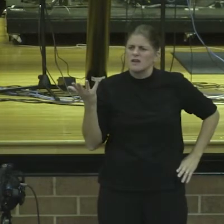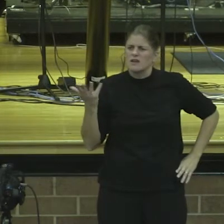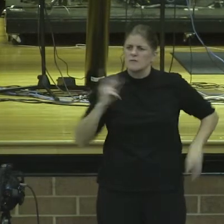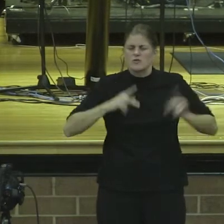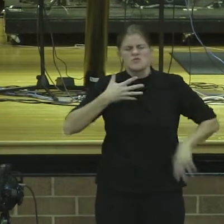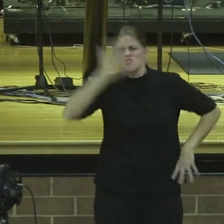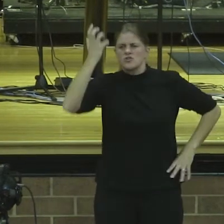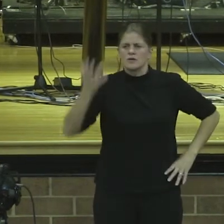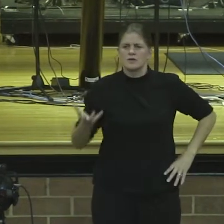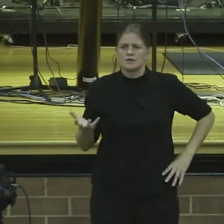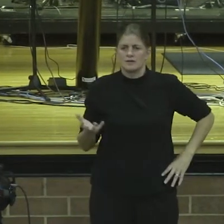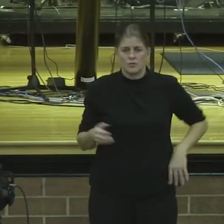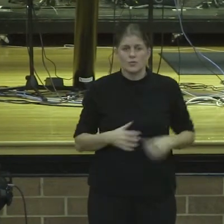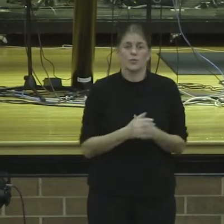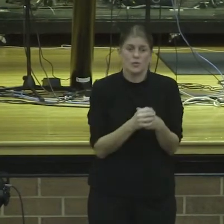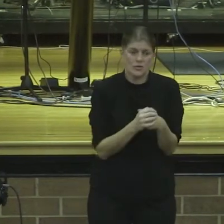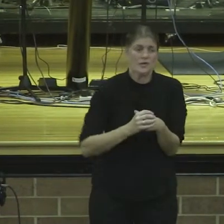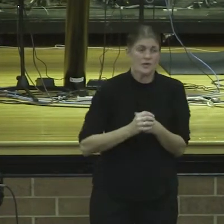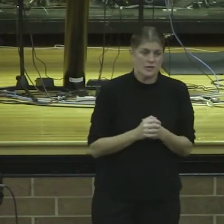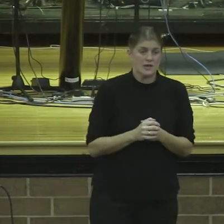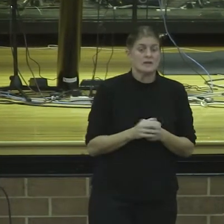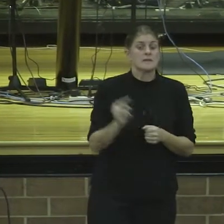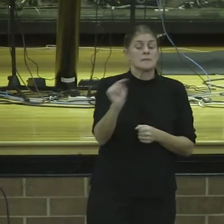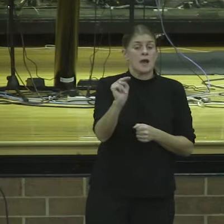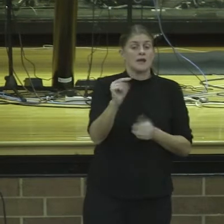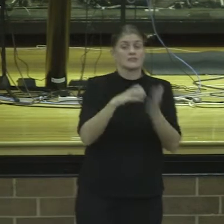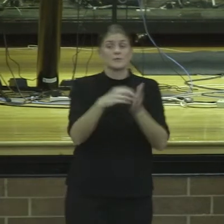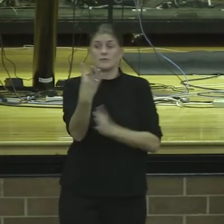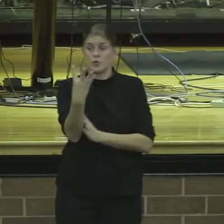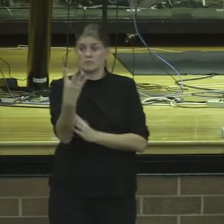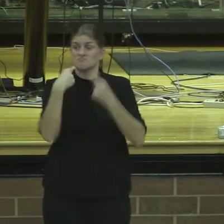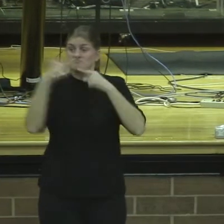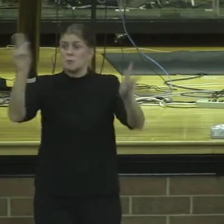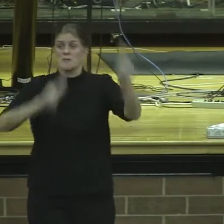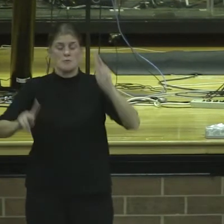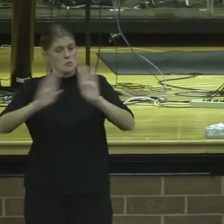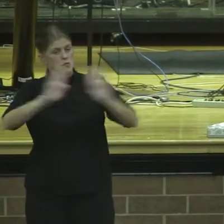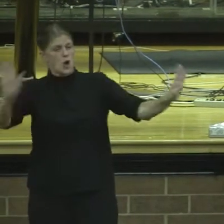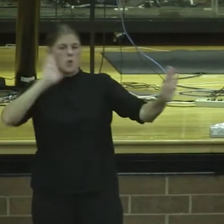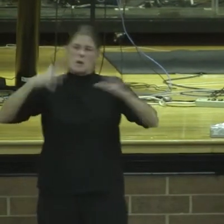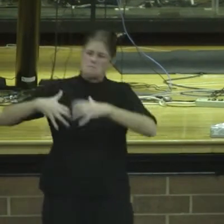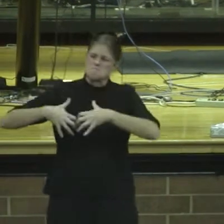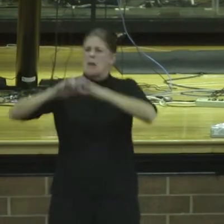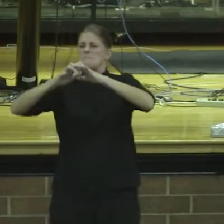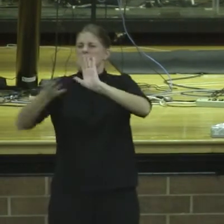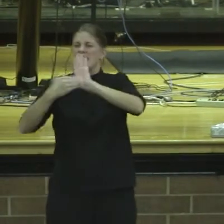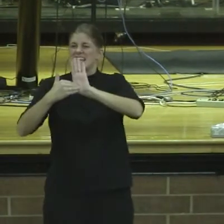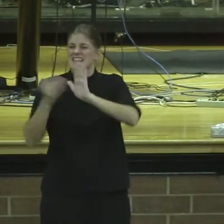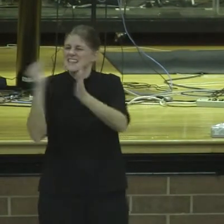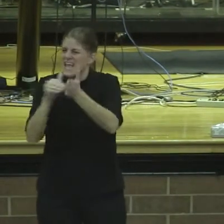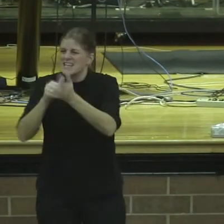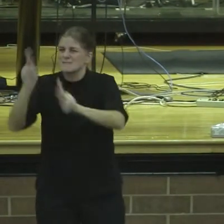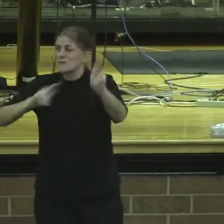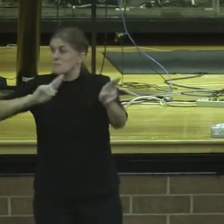Nehemiah had opposition in the worst sense. In Nehemiah chapter 4, he's already told the people that he's going to rebuild the wall, and he gets thousands of people on board to do